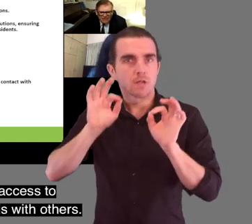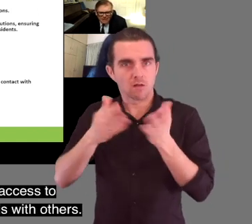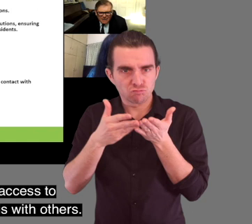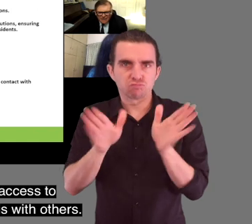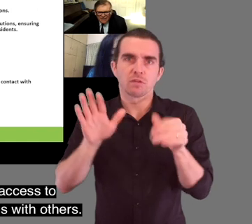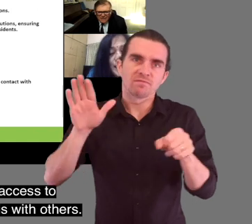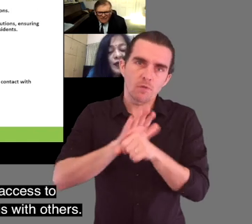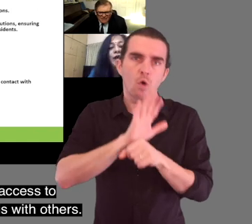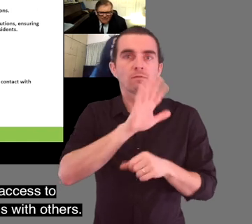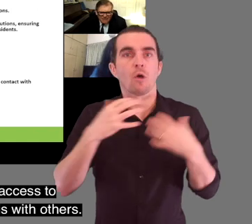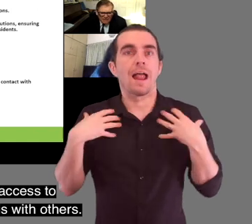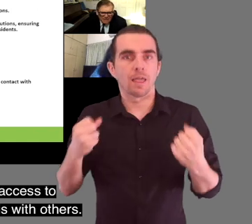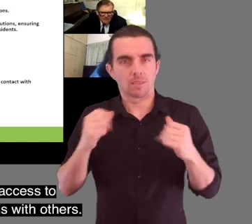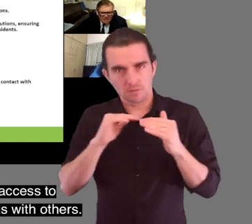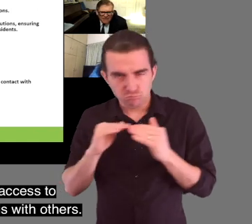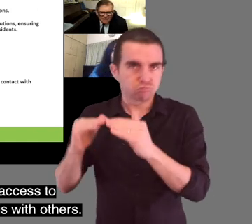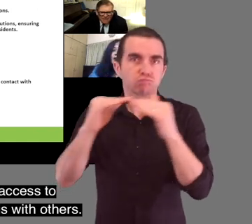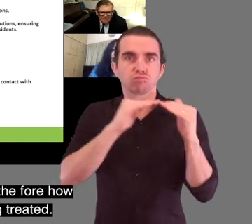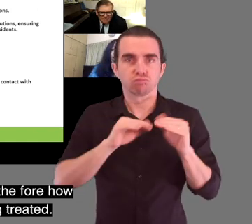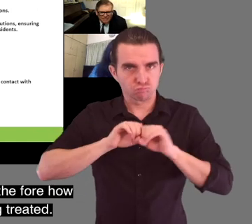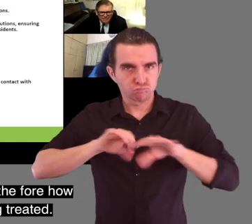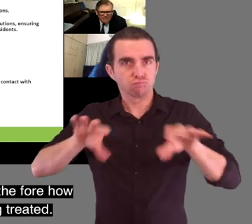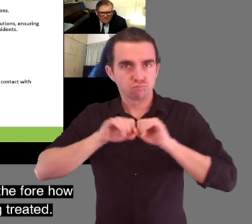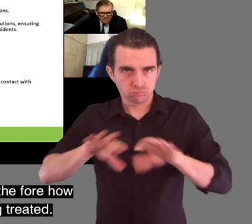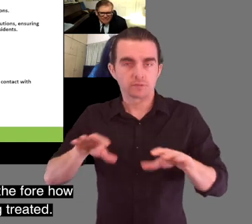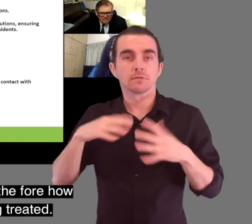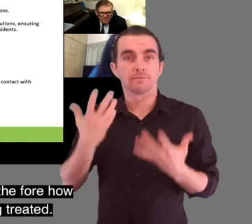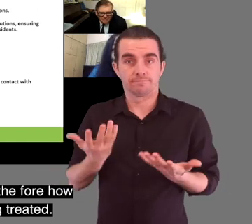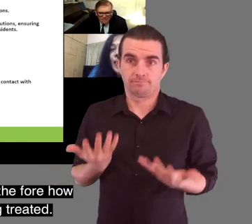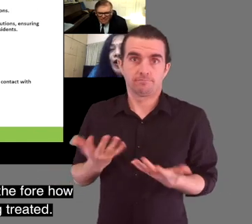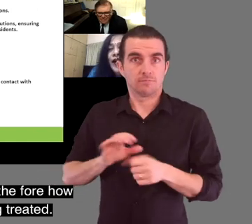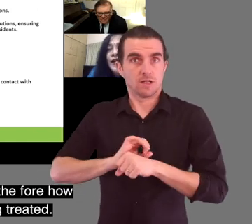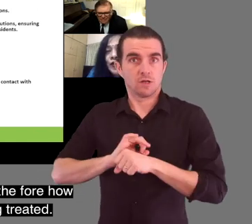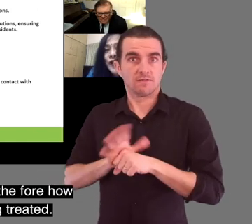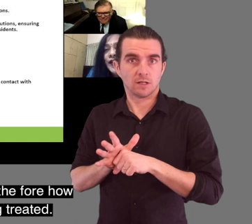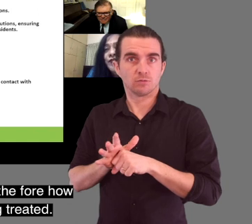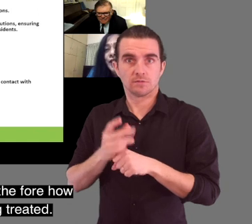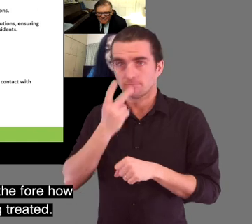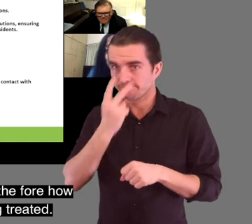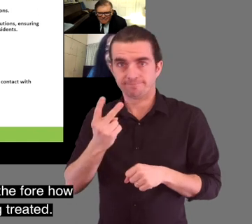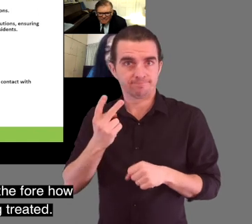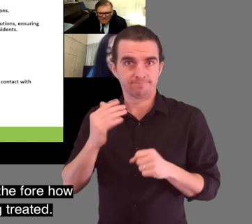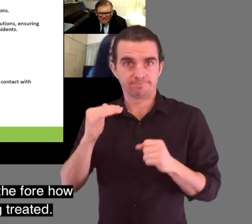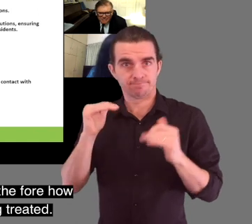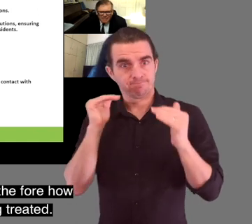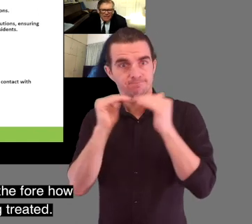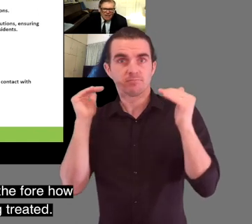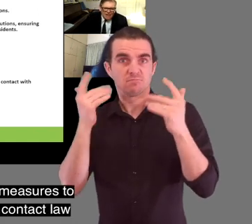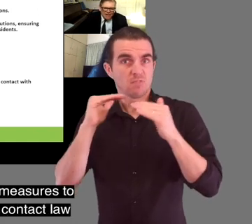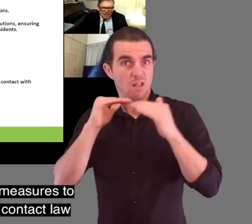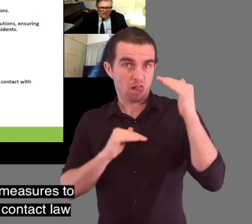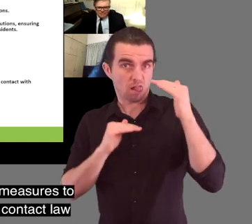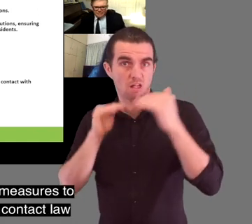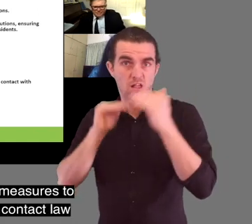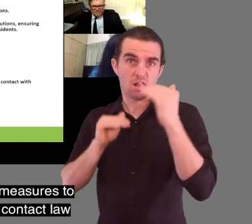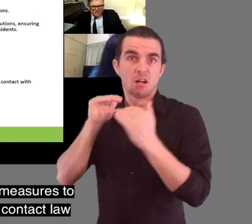to healthcare on an equal basis with others. The pandemic brought to the fore how unequally we are being treated.